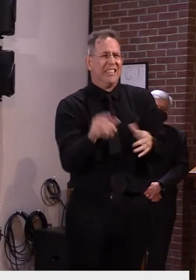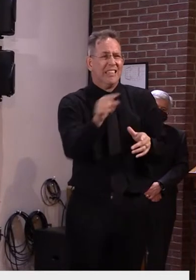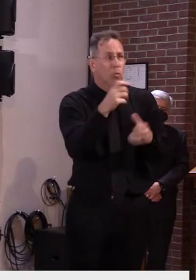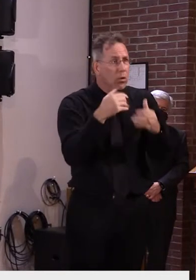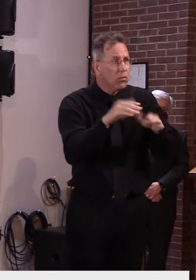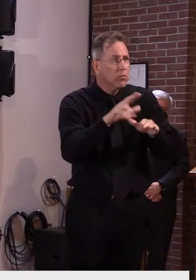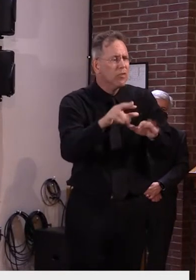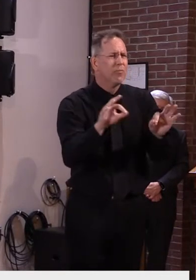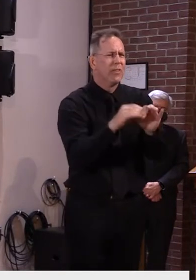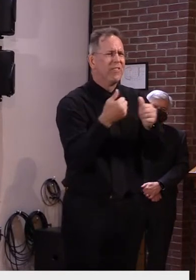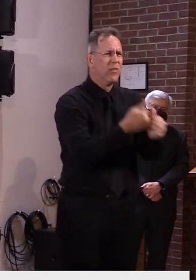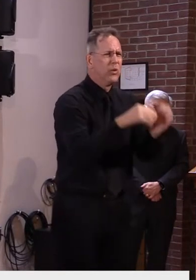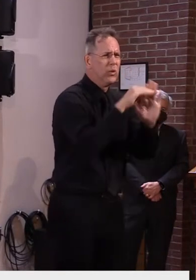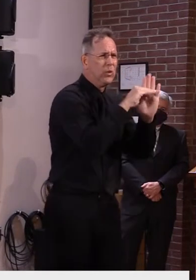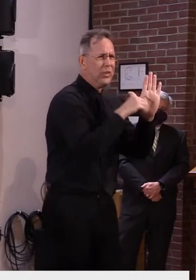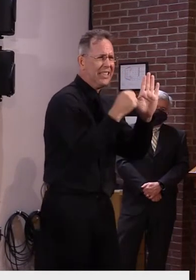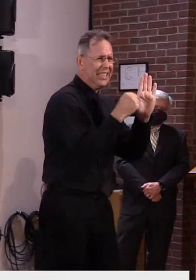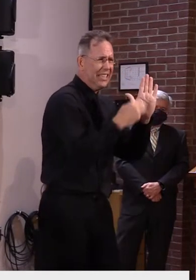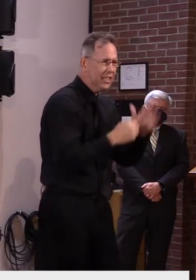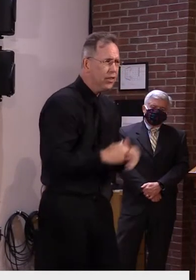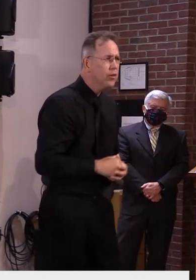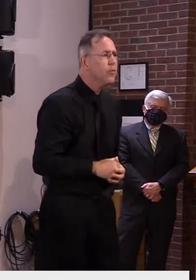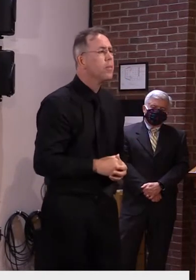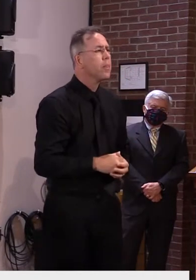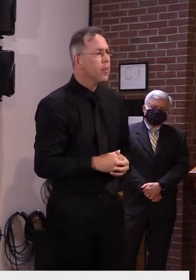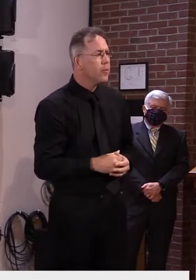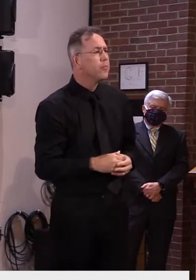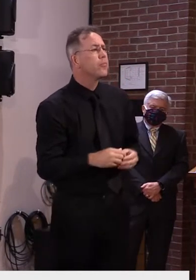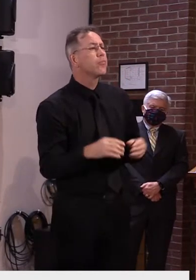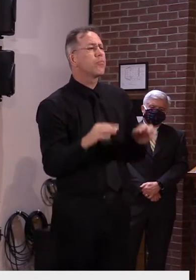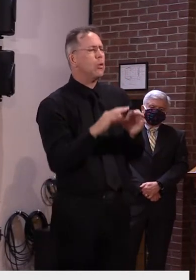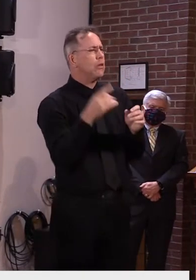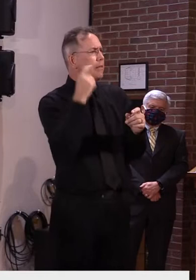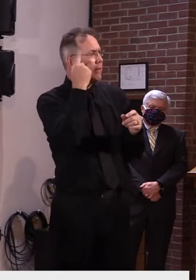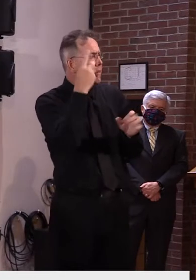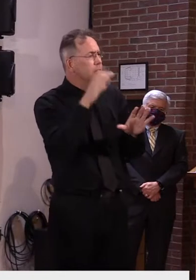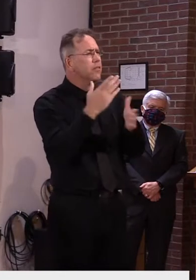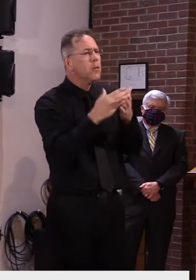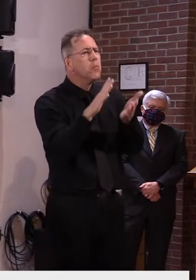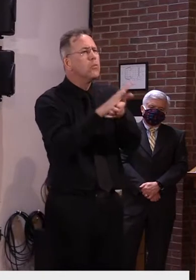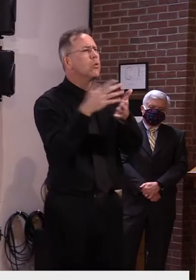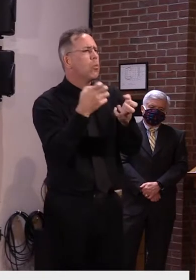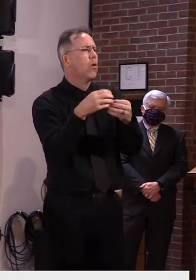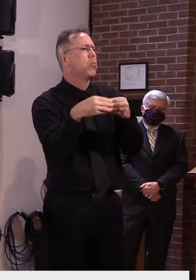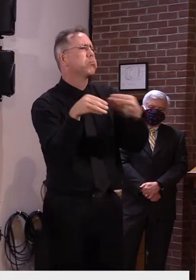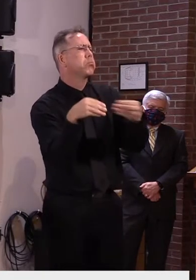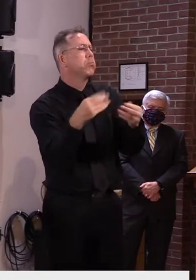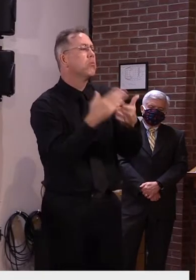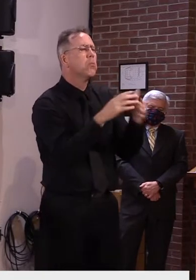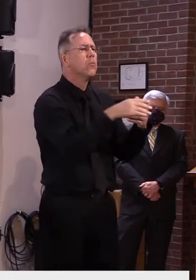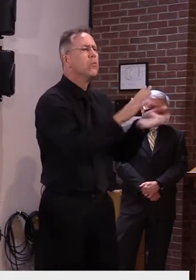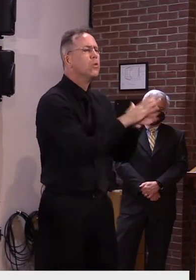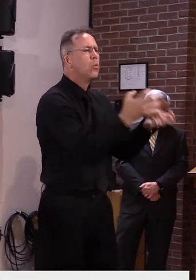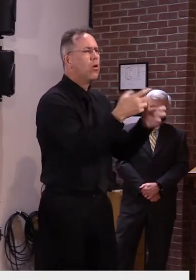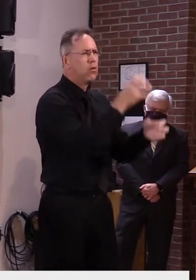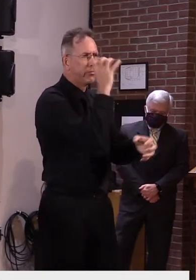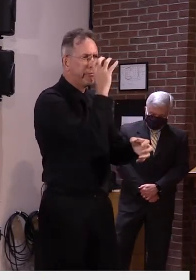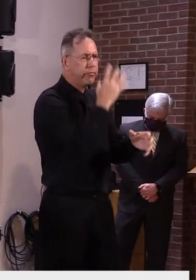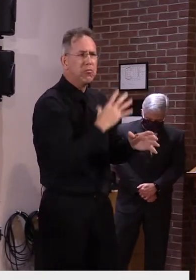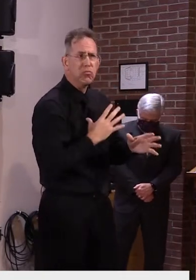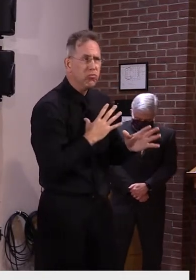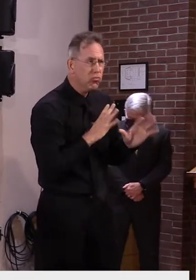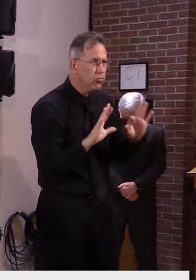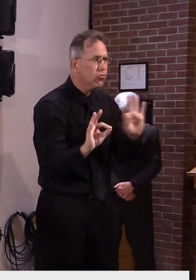Another component of our ability to maintain safety is flexibility. As a state, Vermonters have demonstrated their ability to work together